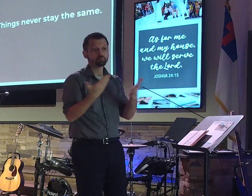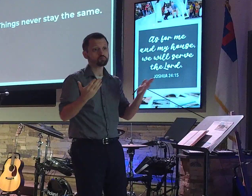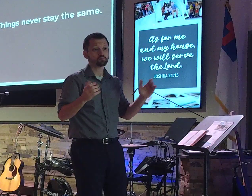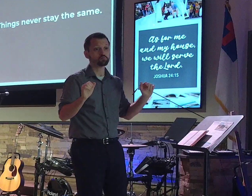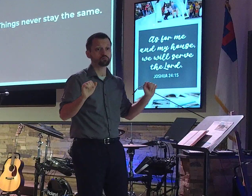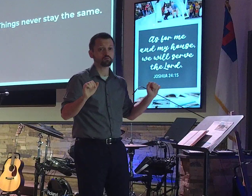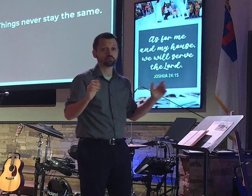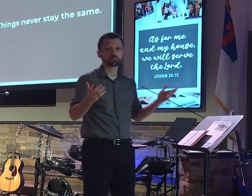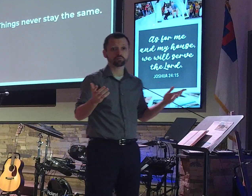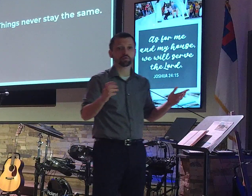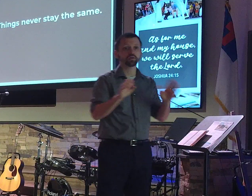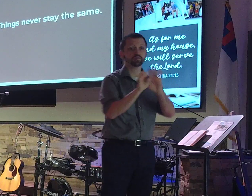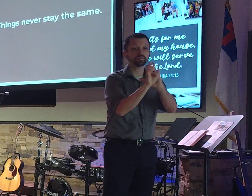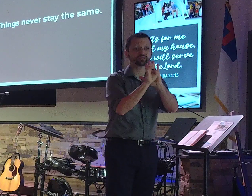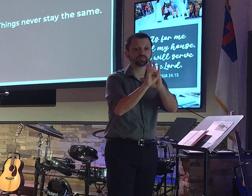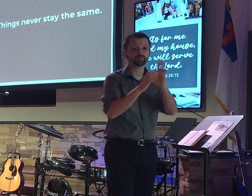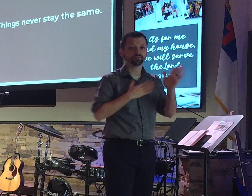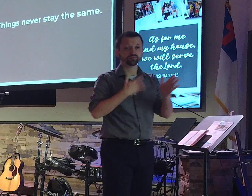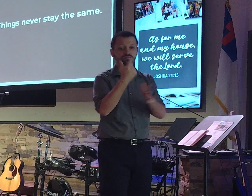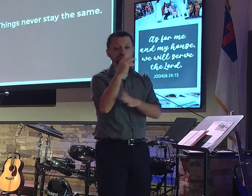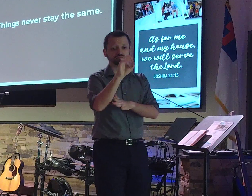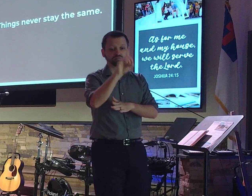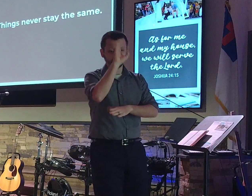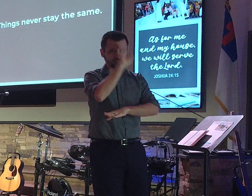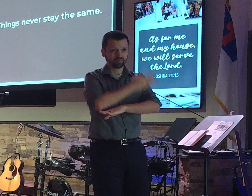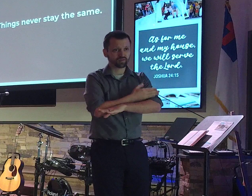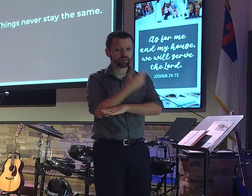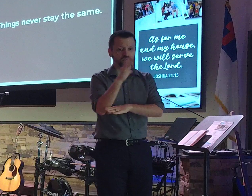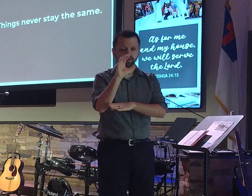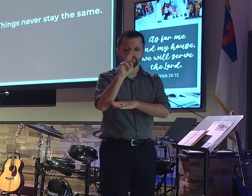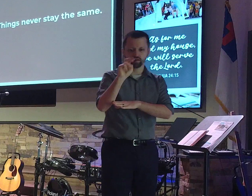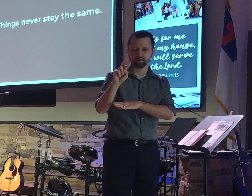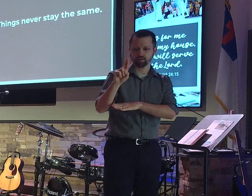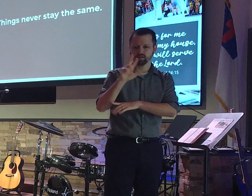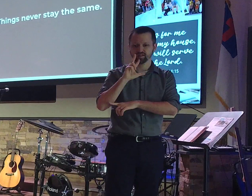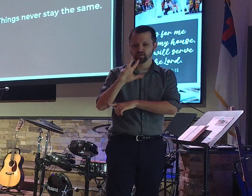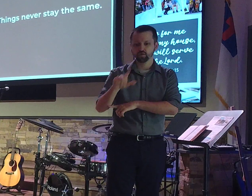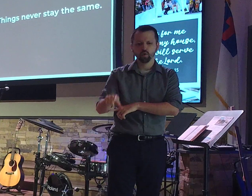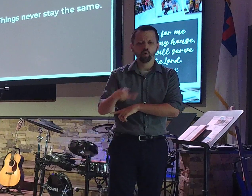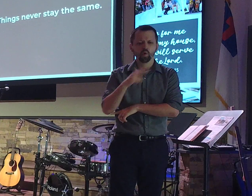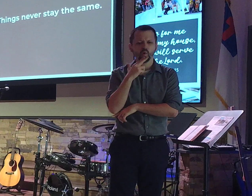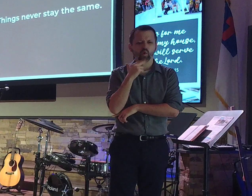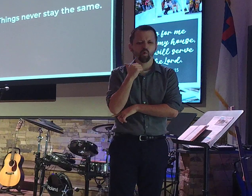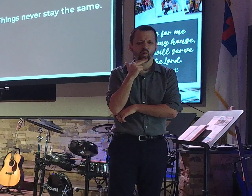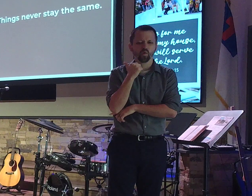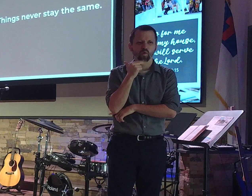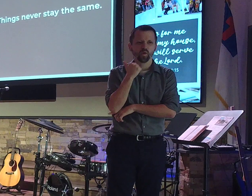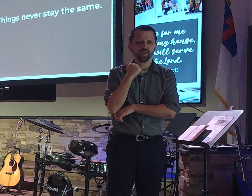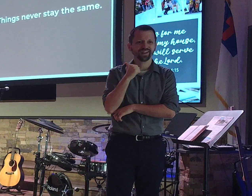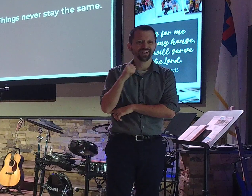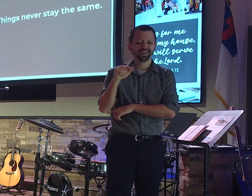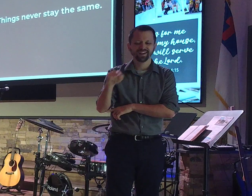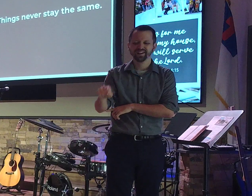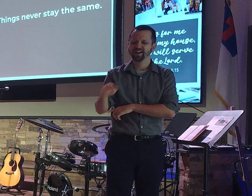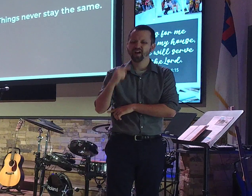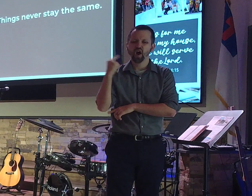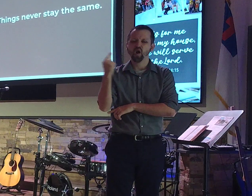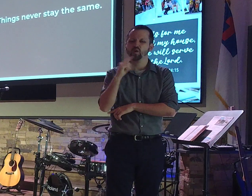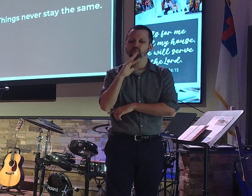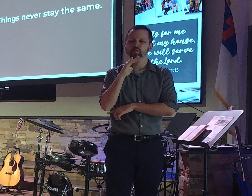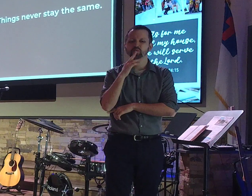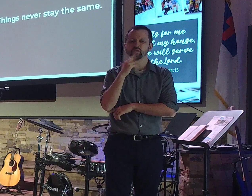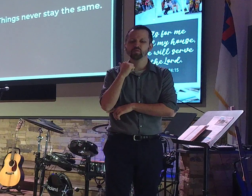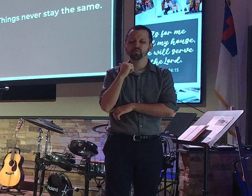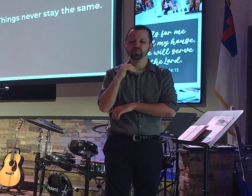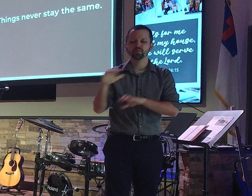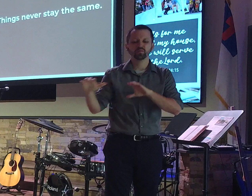like, for example, my little grandson, Connor, he's 3 years old. He's so cute. And little Connor, you know, says the cutest things. And he